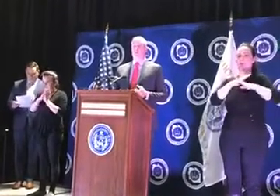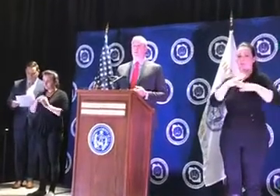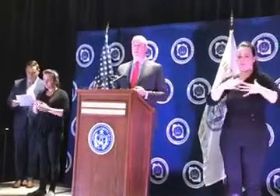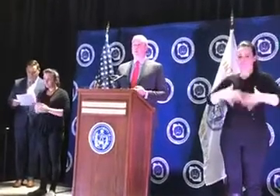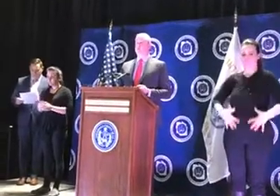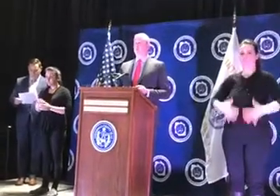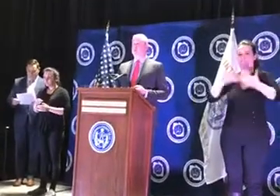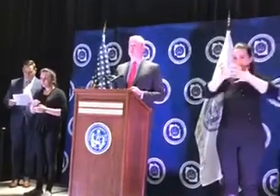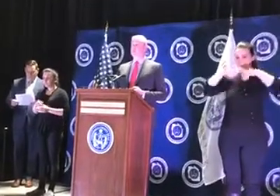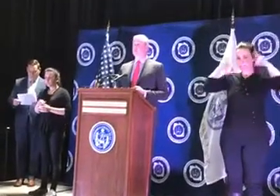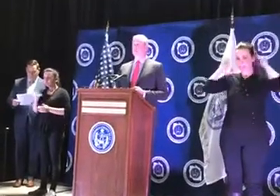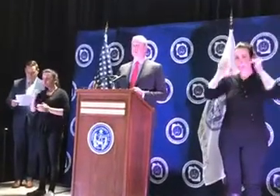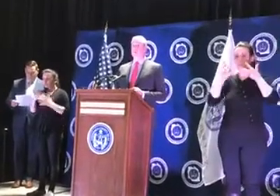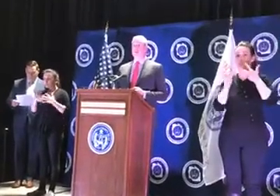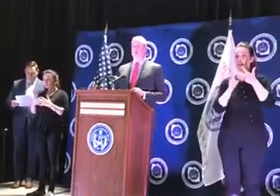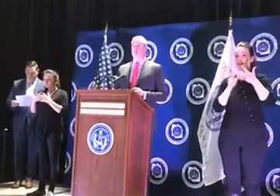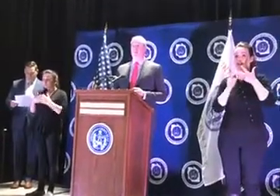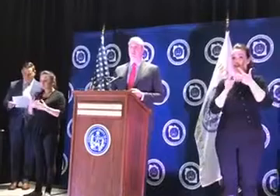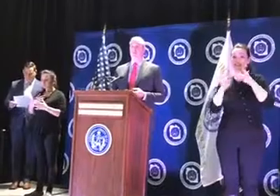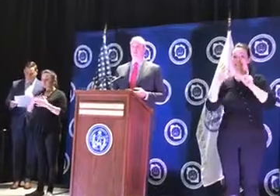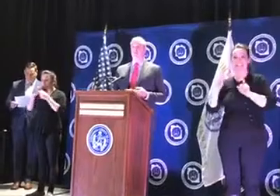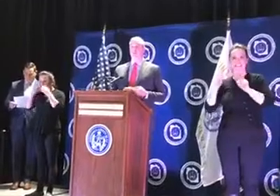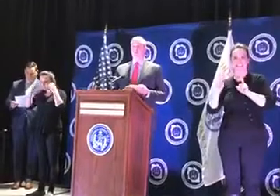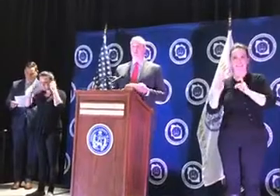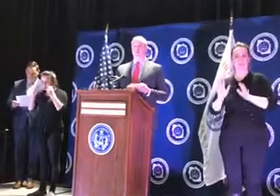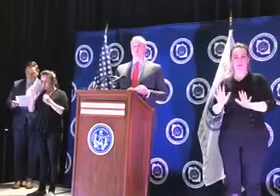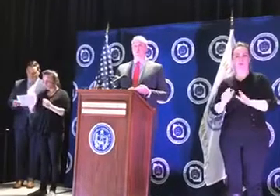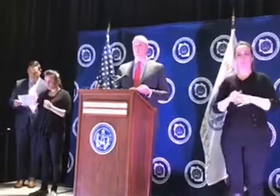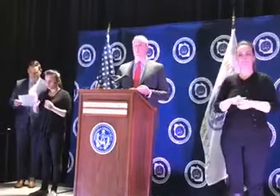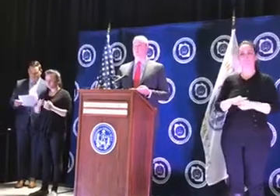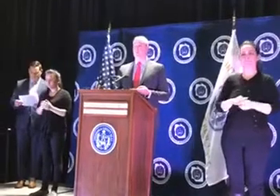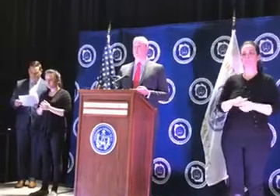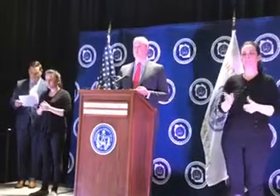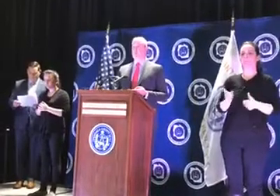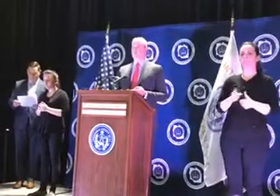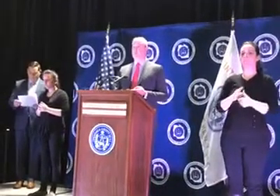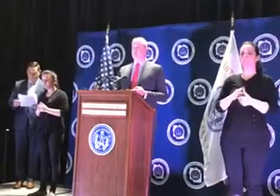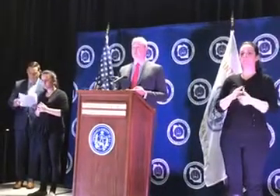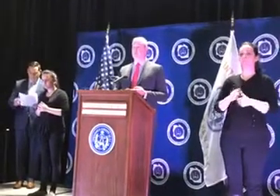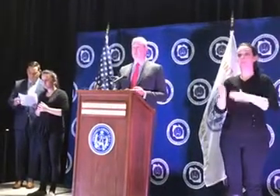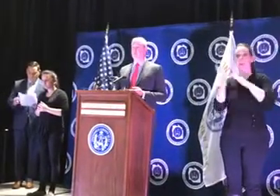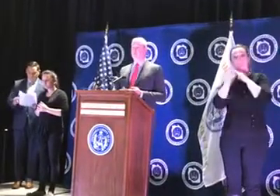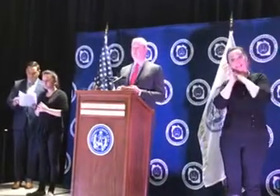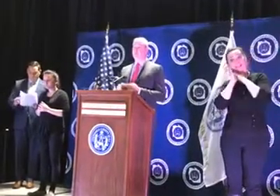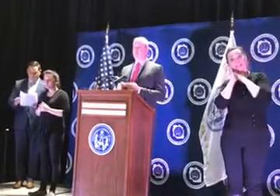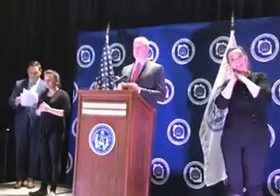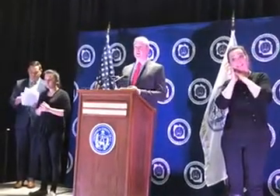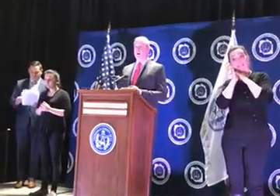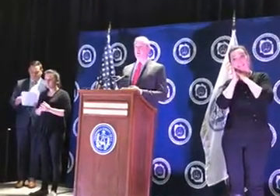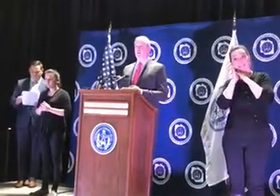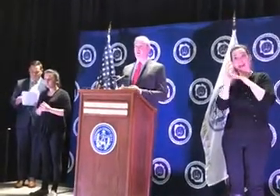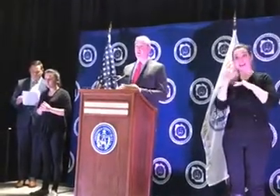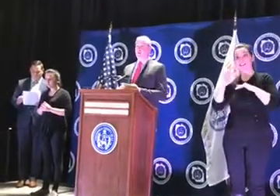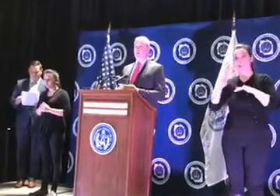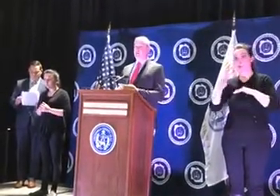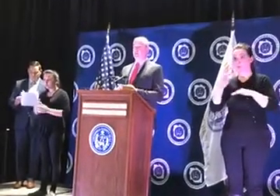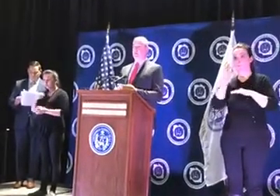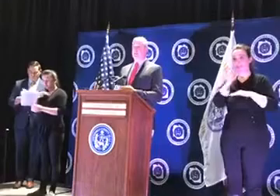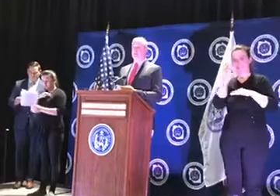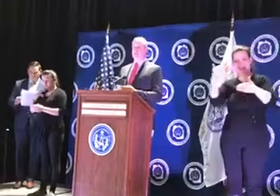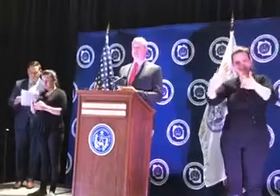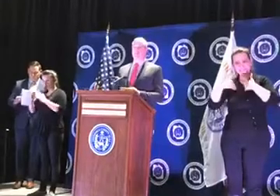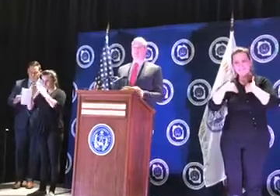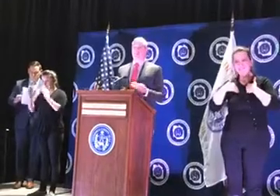number of beds, so medical surgical beds that we have available, the number of intensive care unit beds that we have available, staffing,